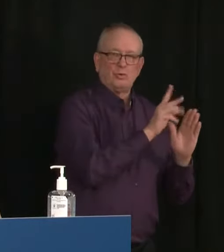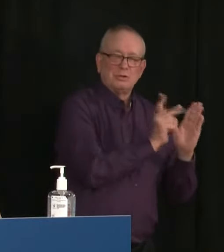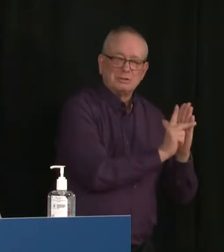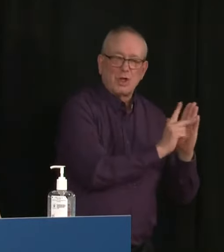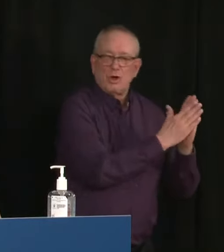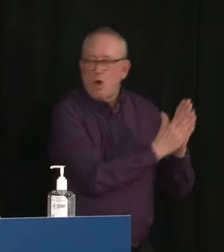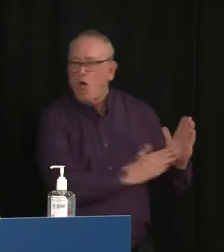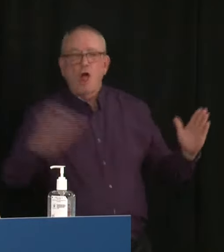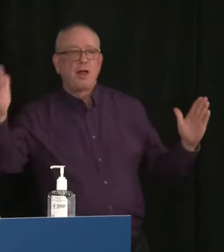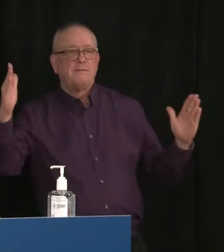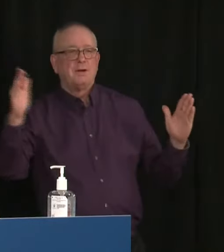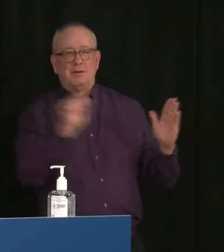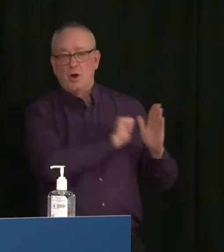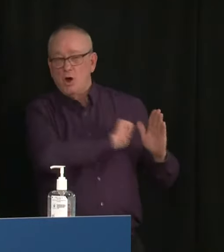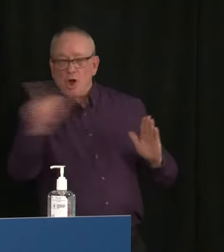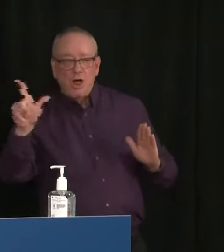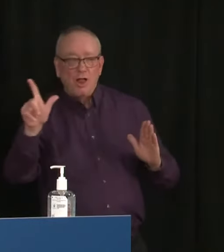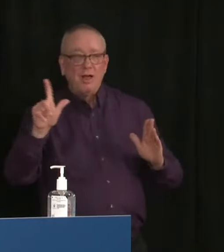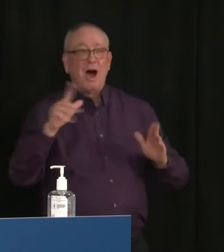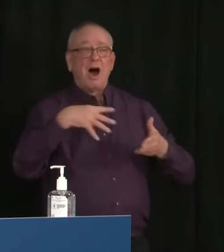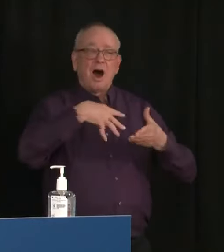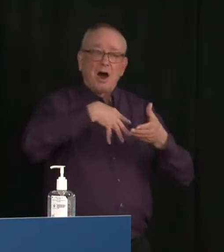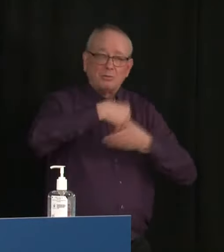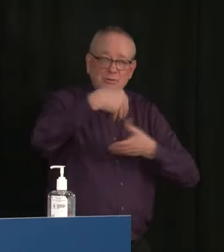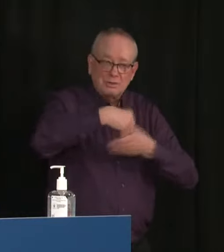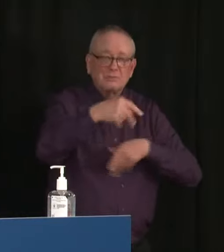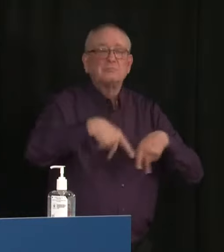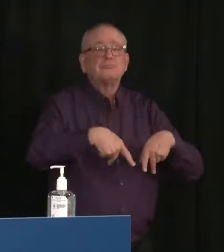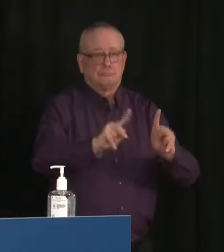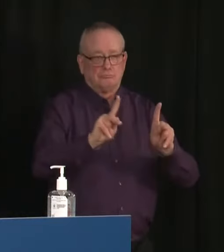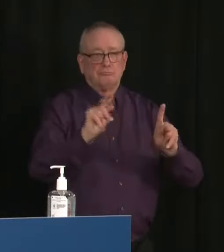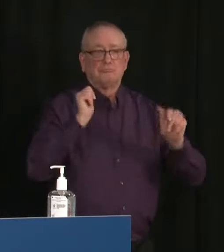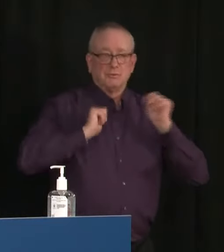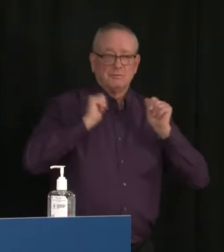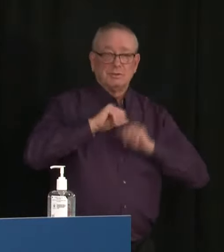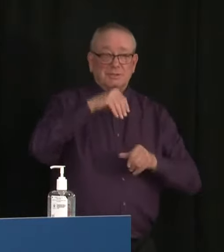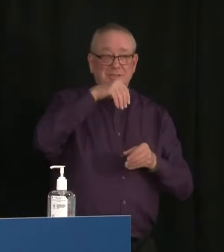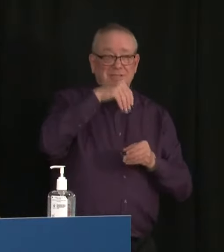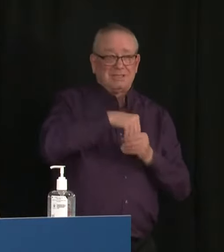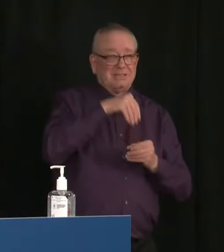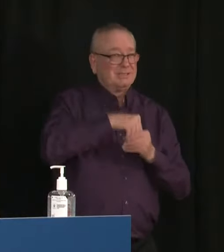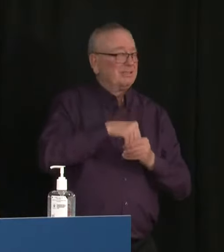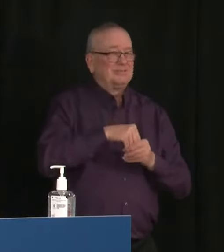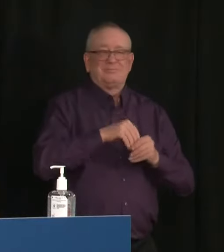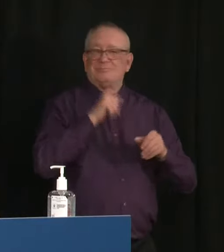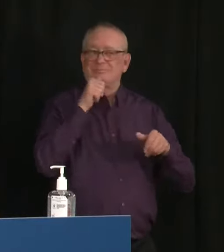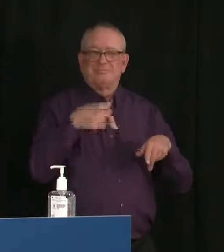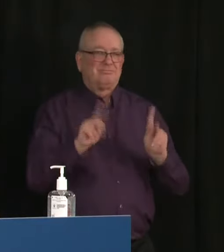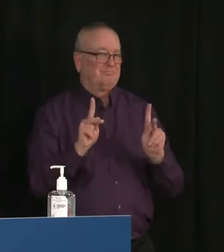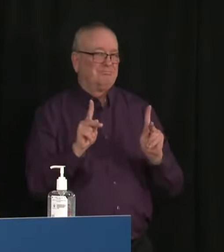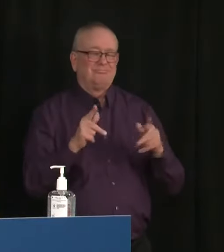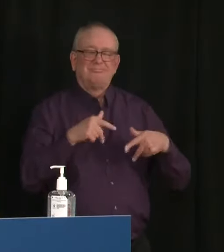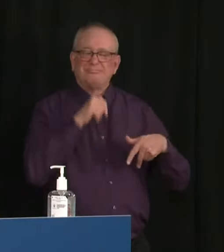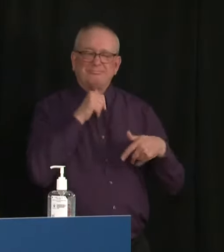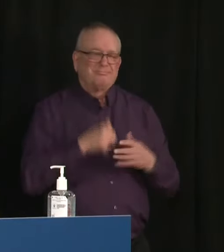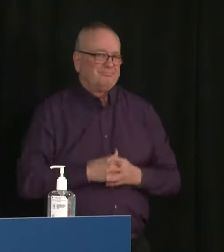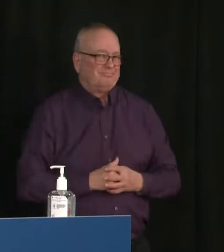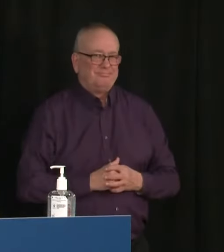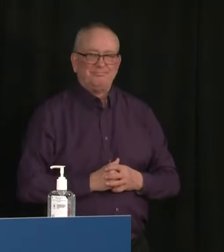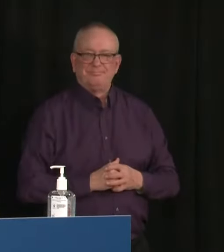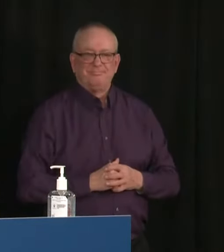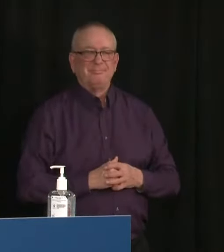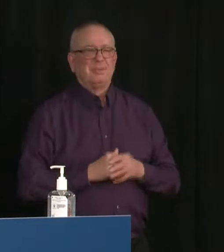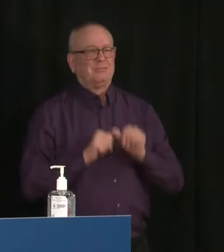extracurricular activities, including youth sport, recreation, and performance in Fort McMurray for children in the K to 6 age